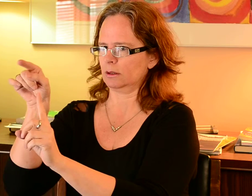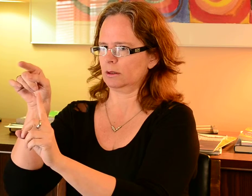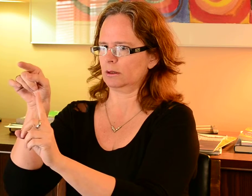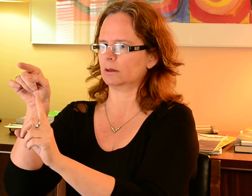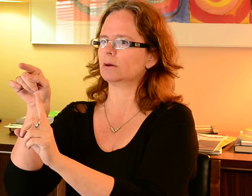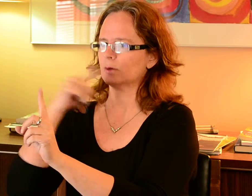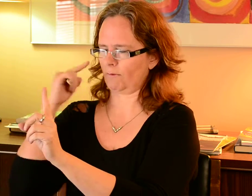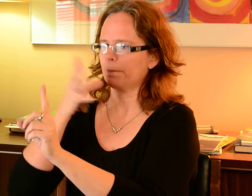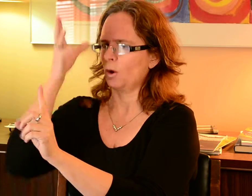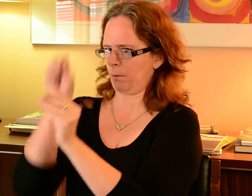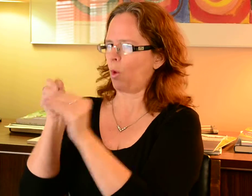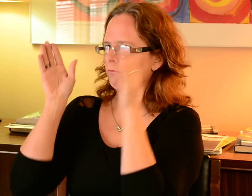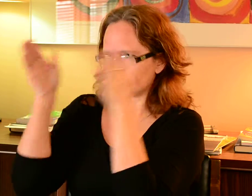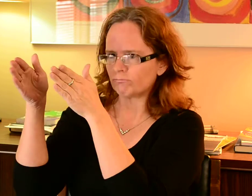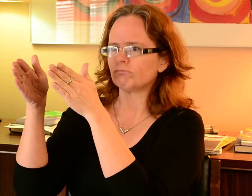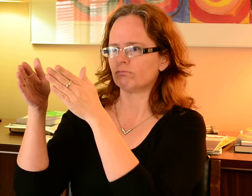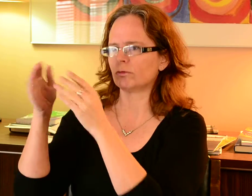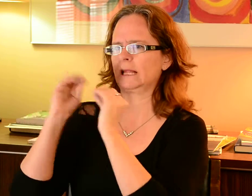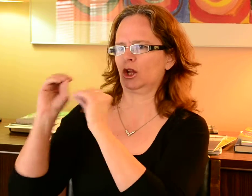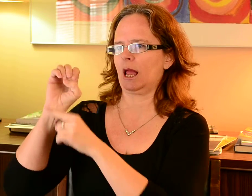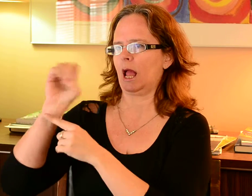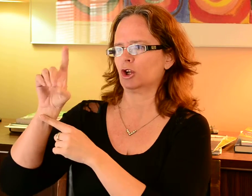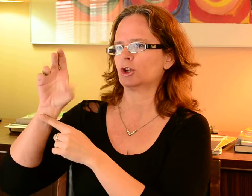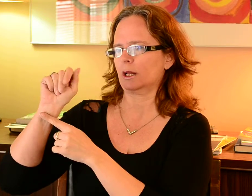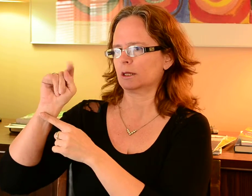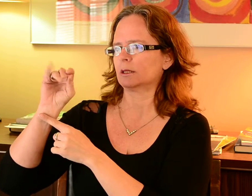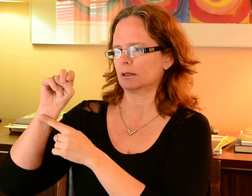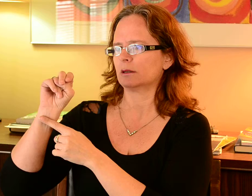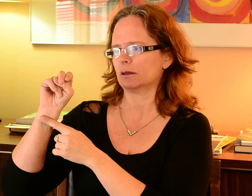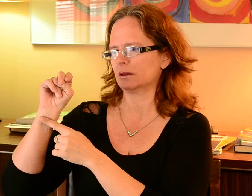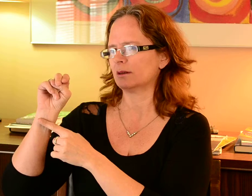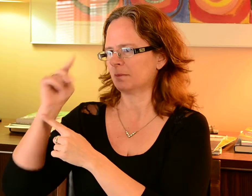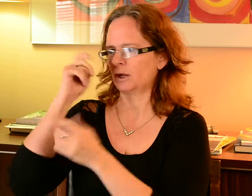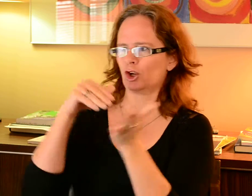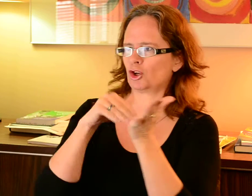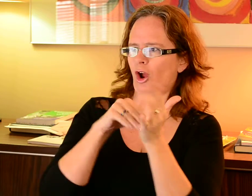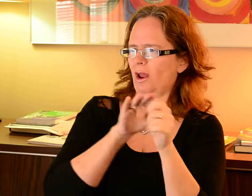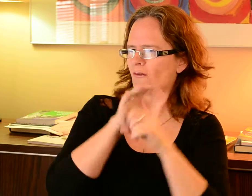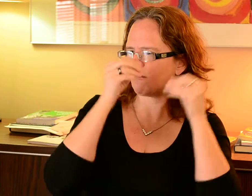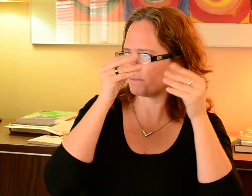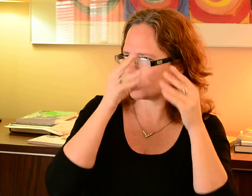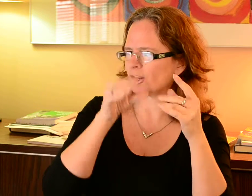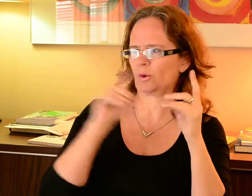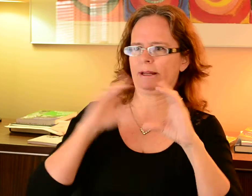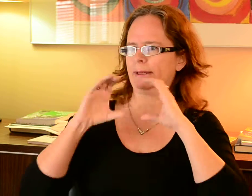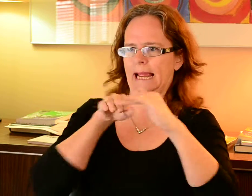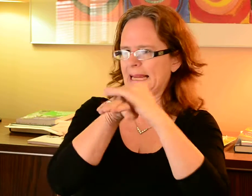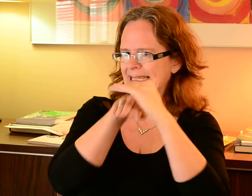deaf parents primarily. Deaf parents were my focus, and I worked in an education role with them because the doctors rarely